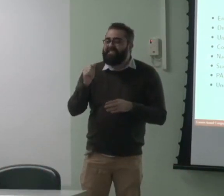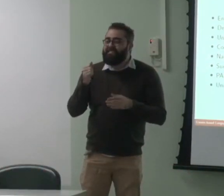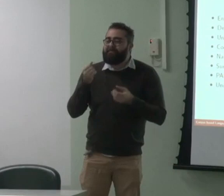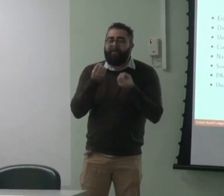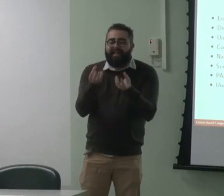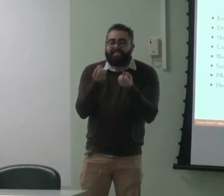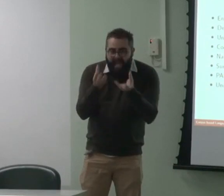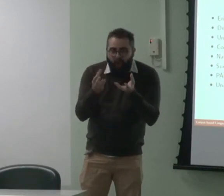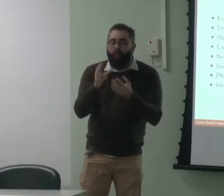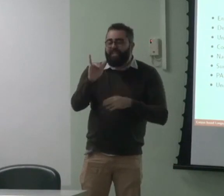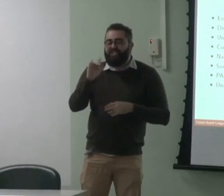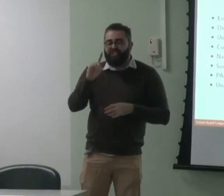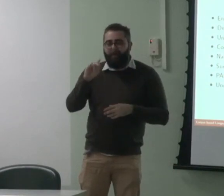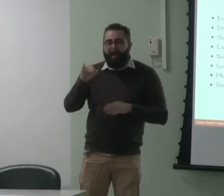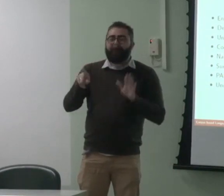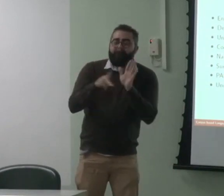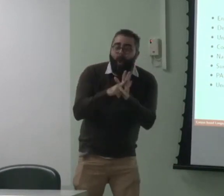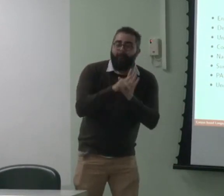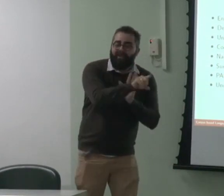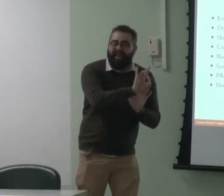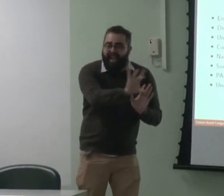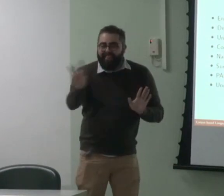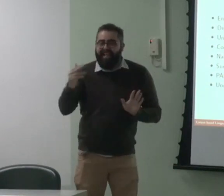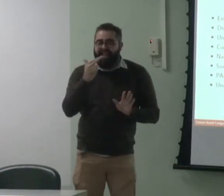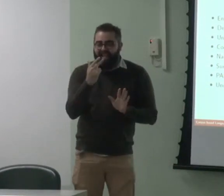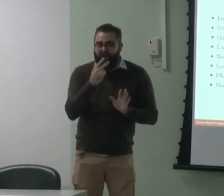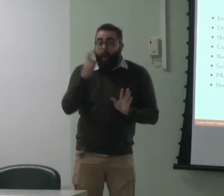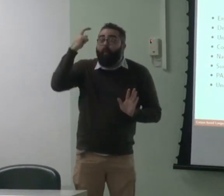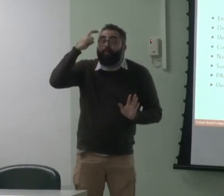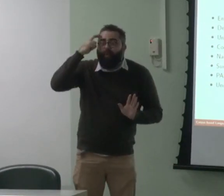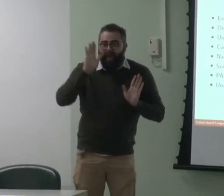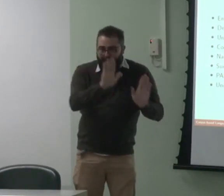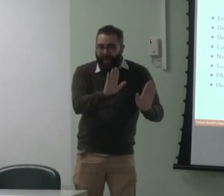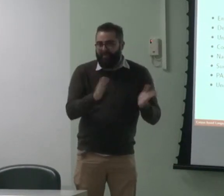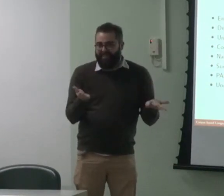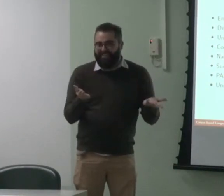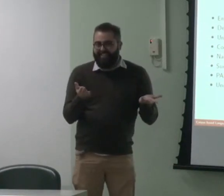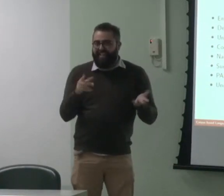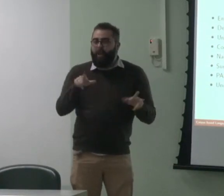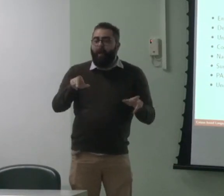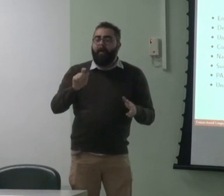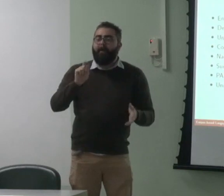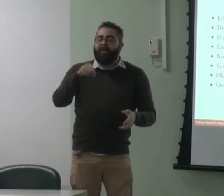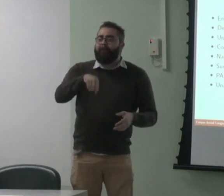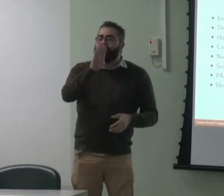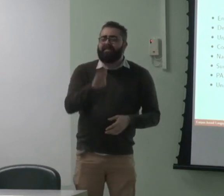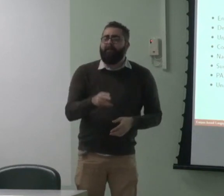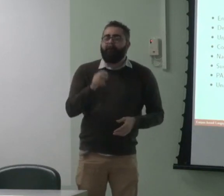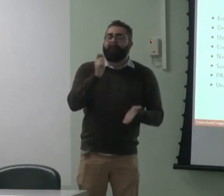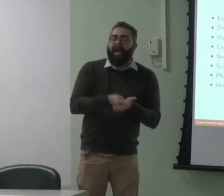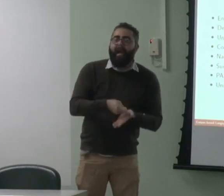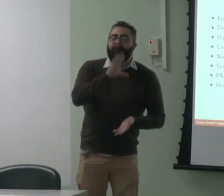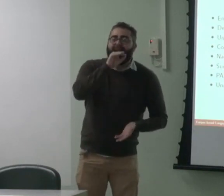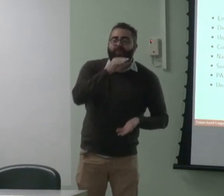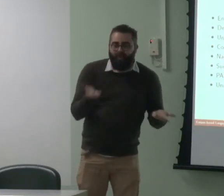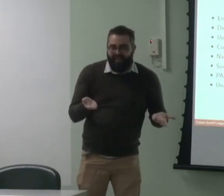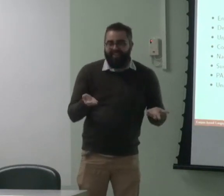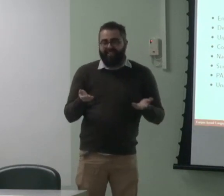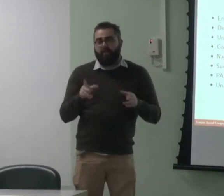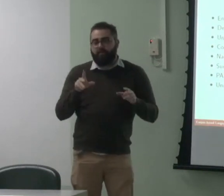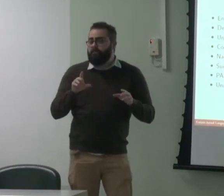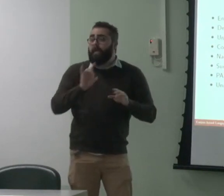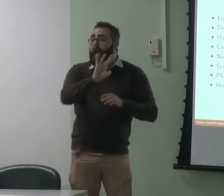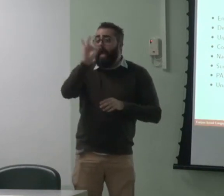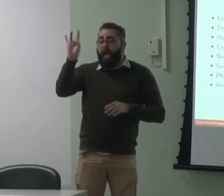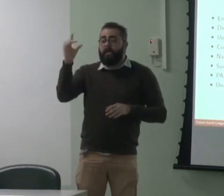I think Magda will be talking a bit more about it. That's another effort trying to do